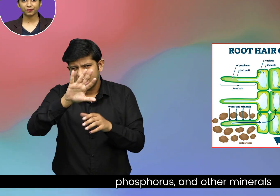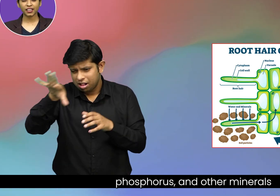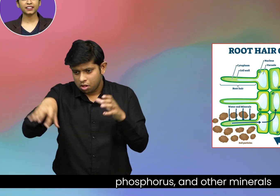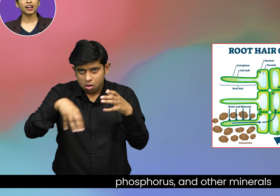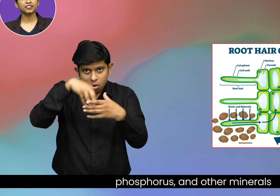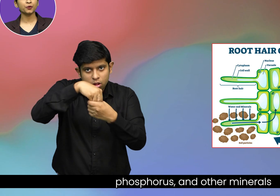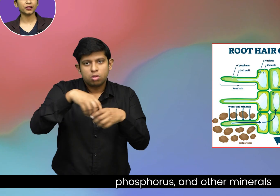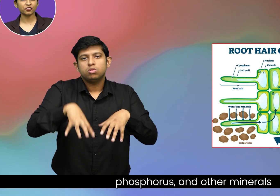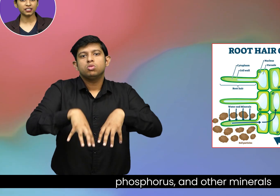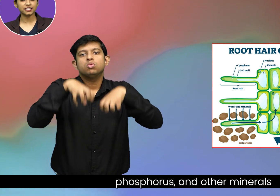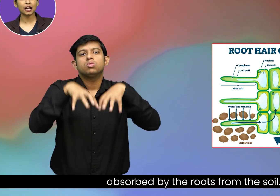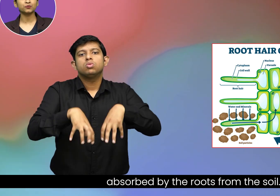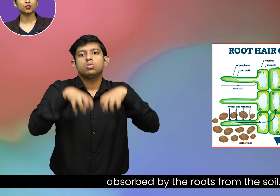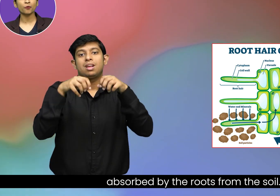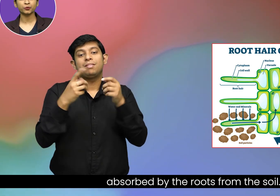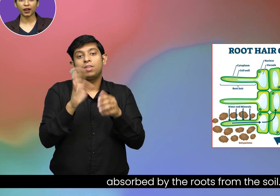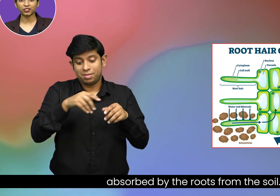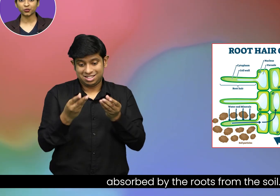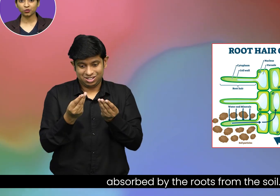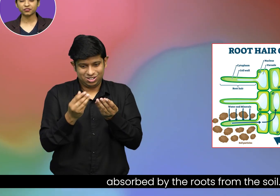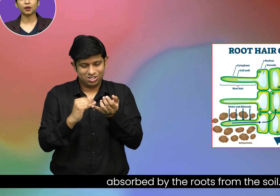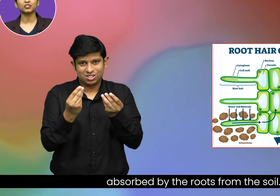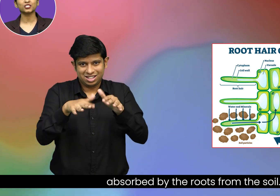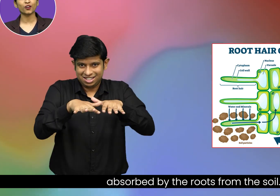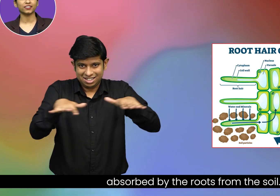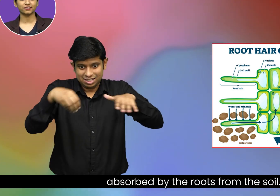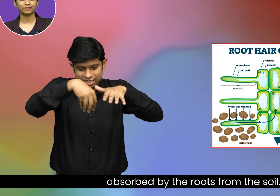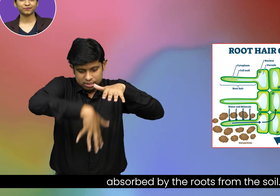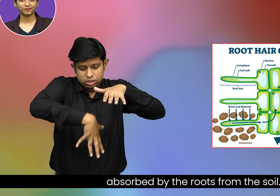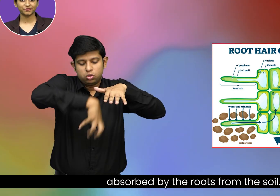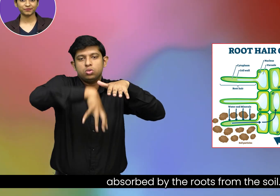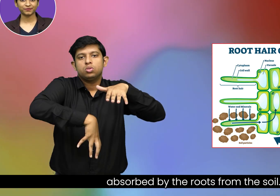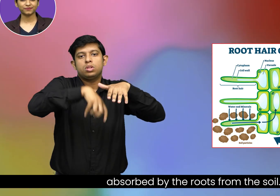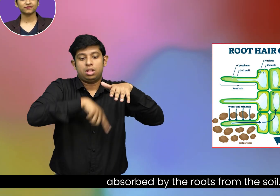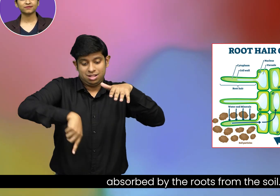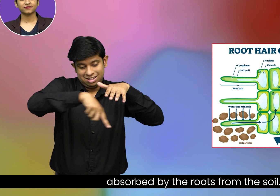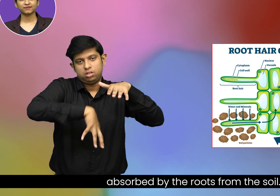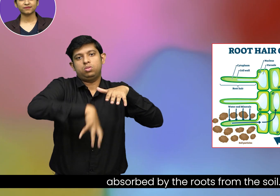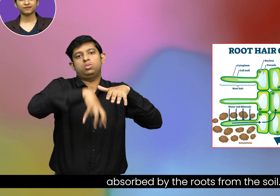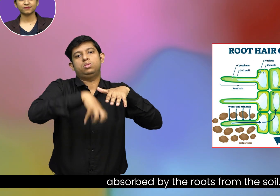phosphorus, and other minerals absorbed by the roots from the soil.